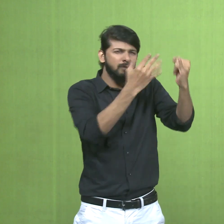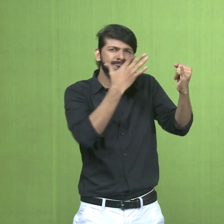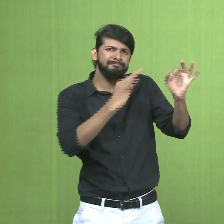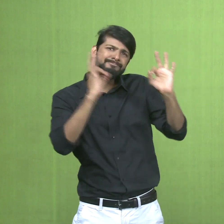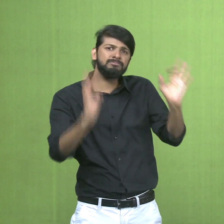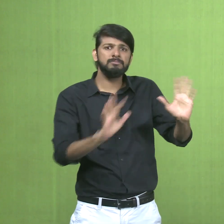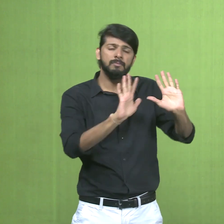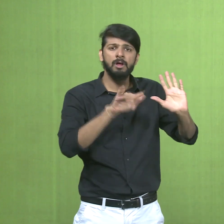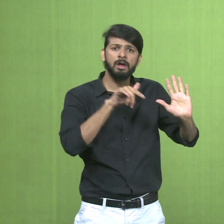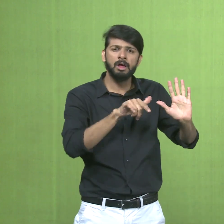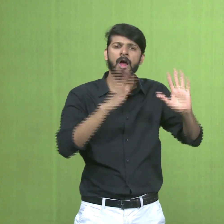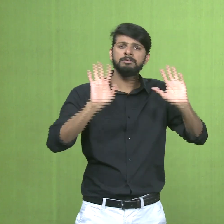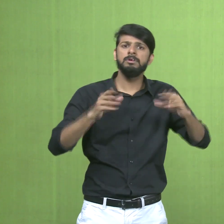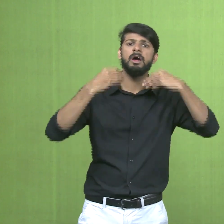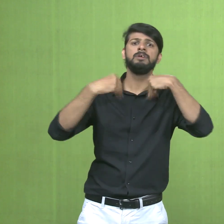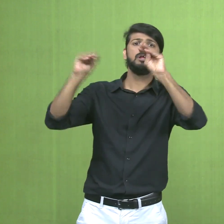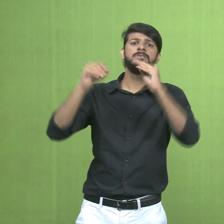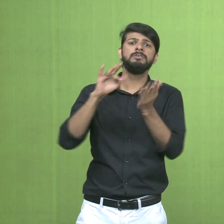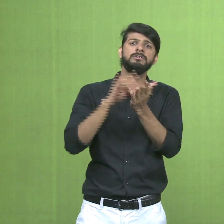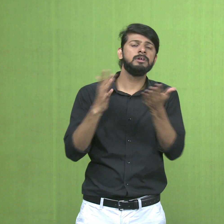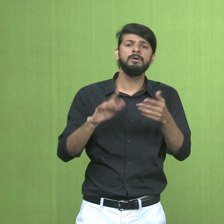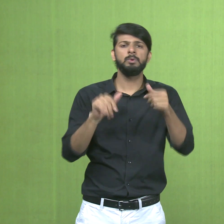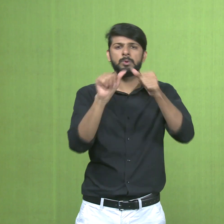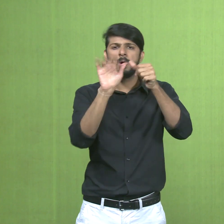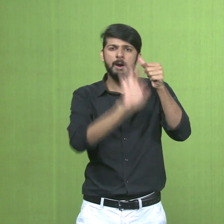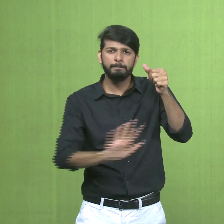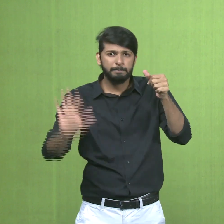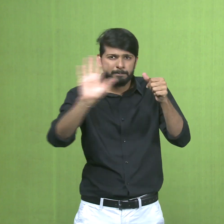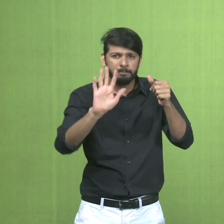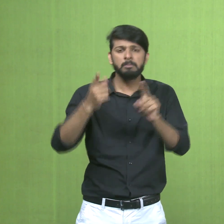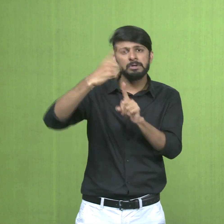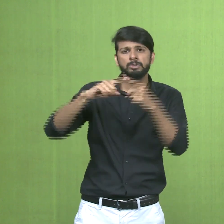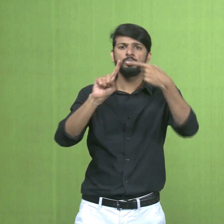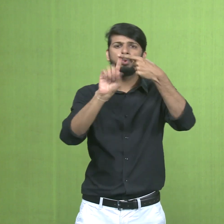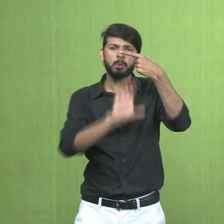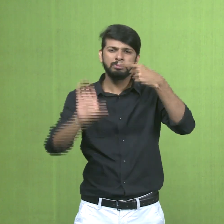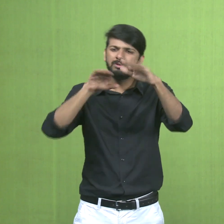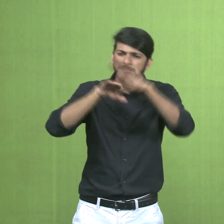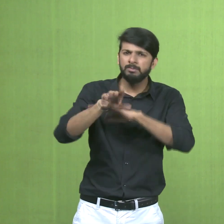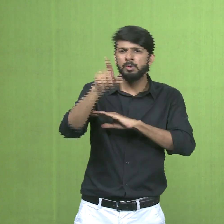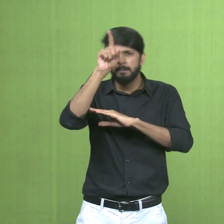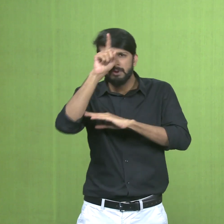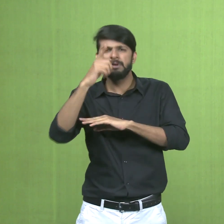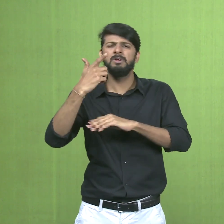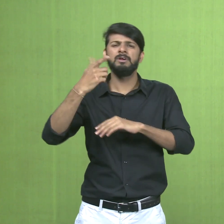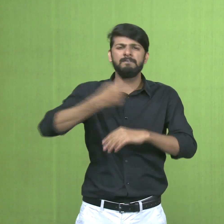exported to many Asian and European nations. Such was